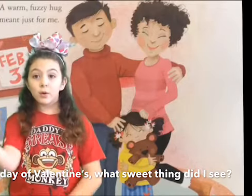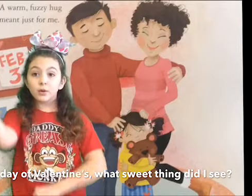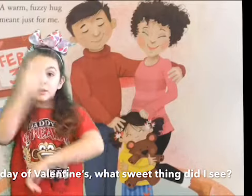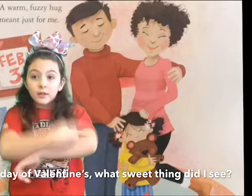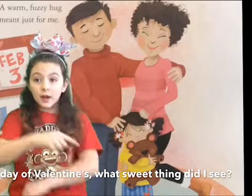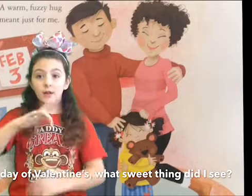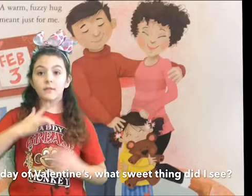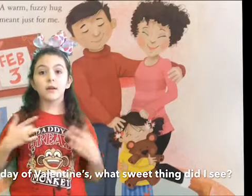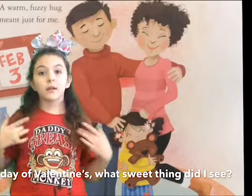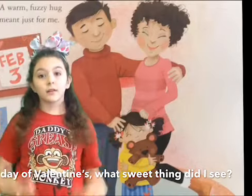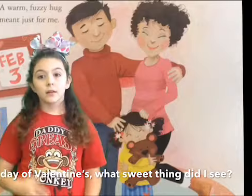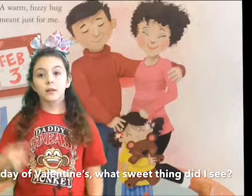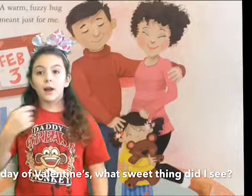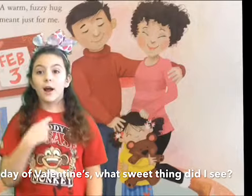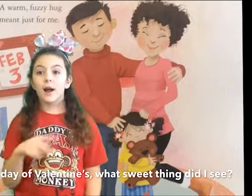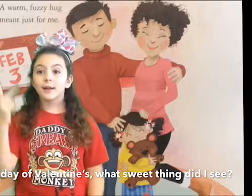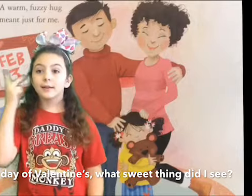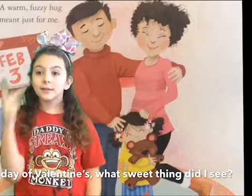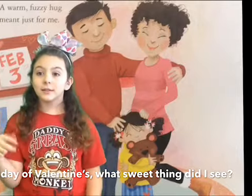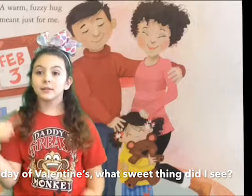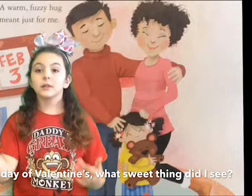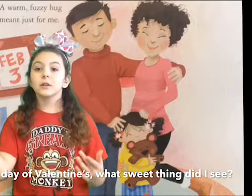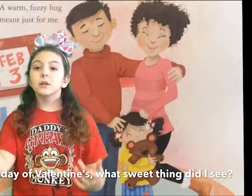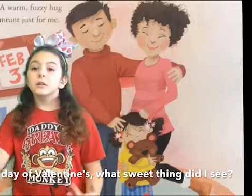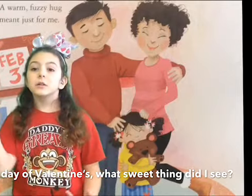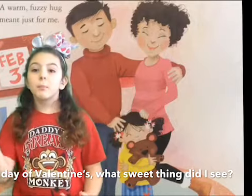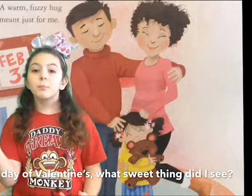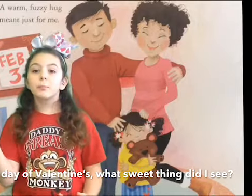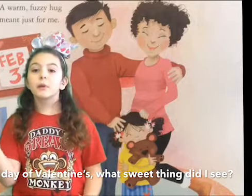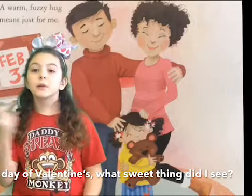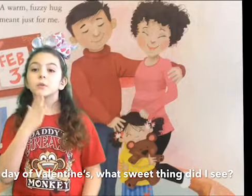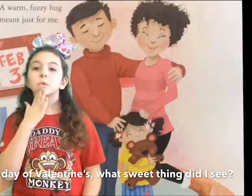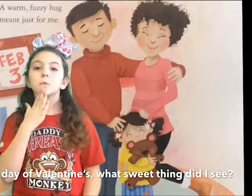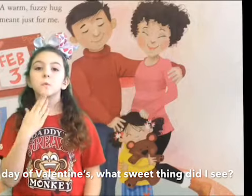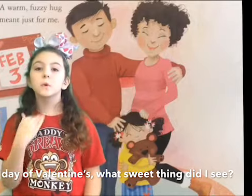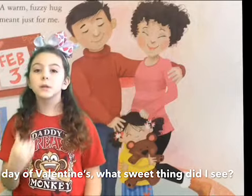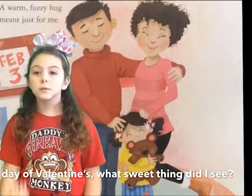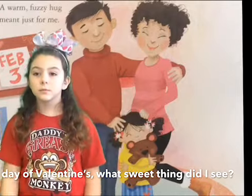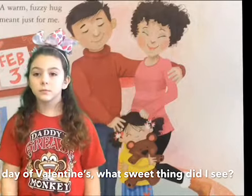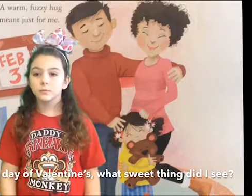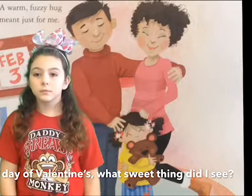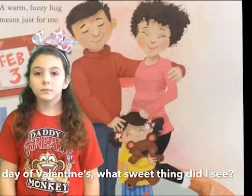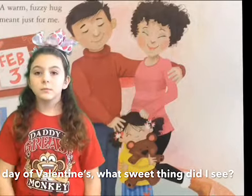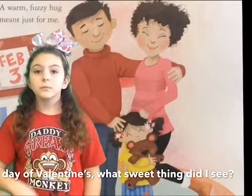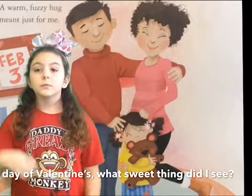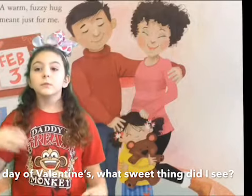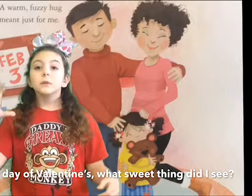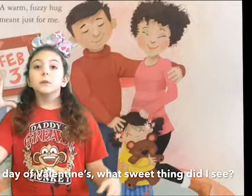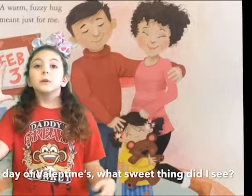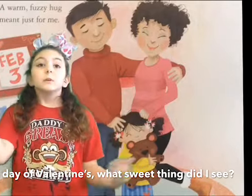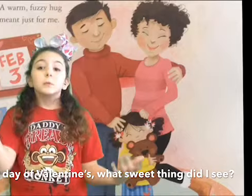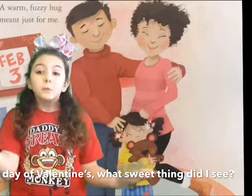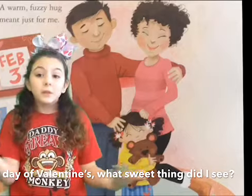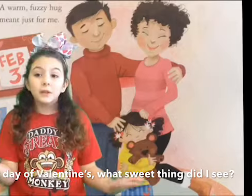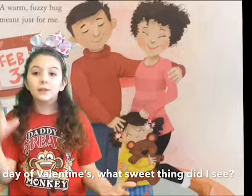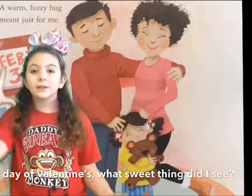On the first day of Valentine's what sweet thing did I see?